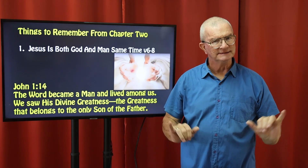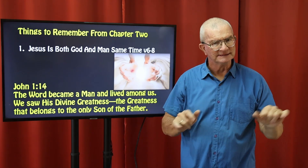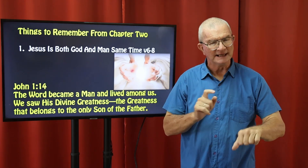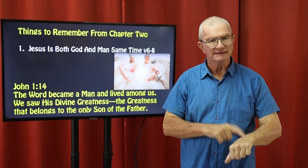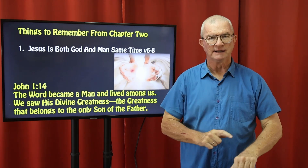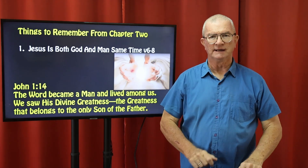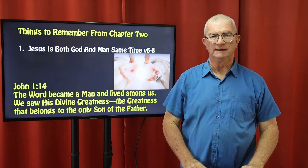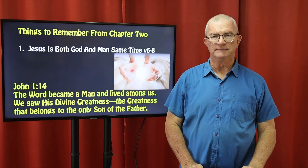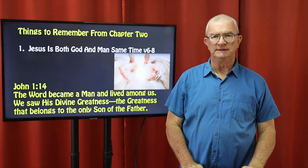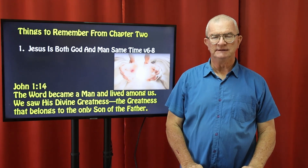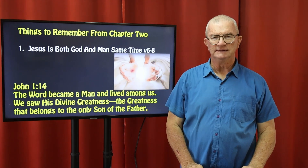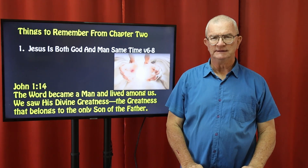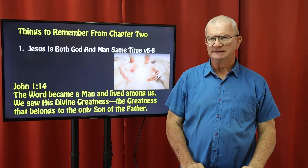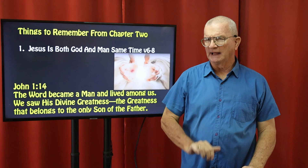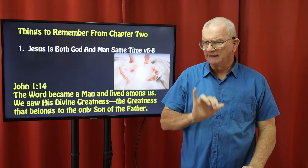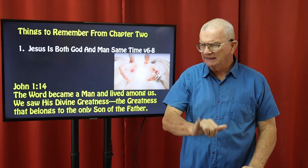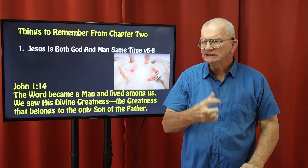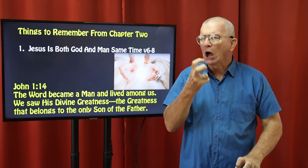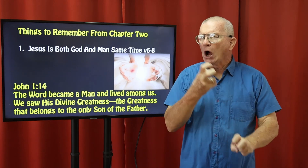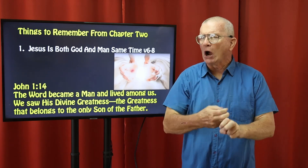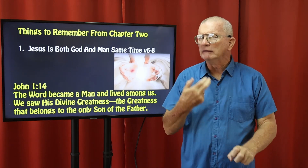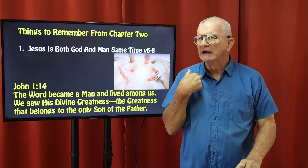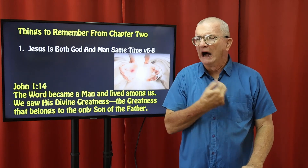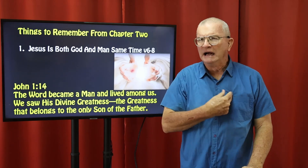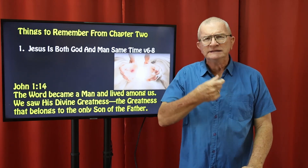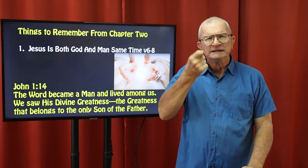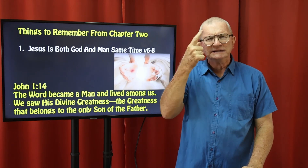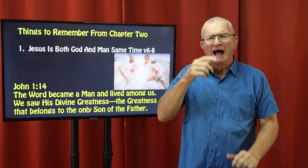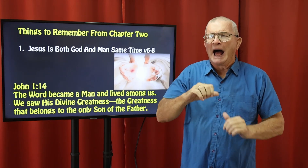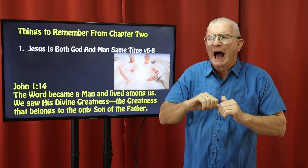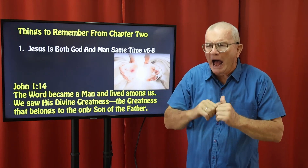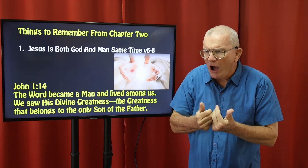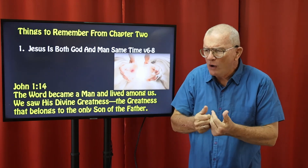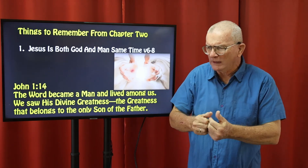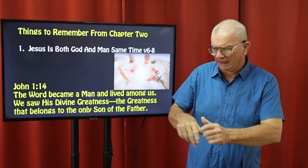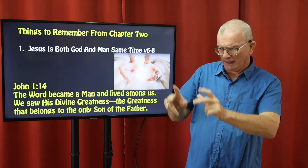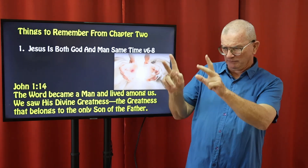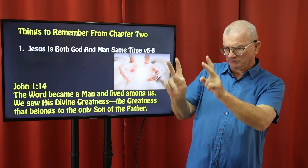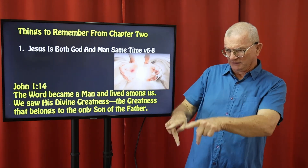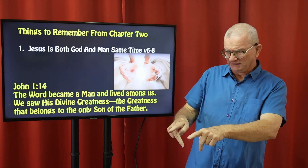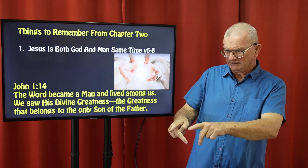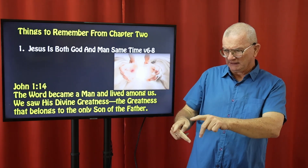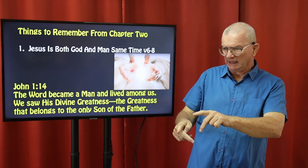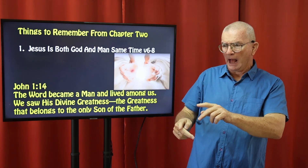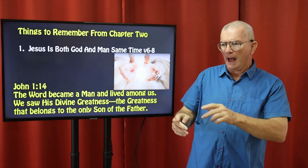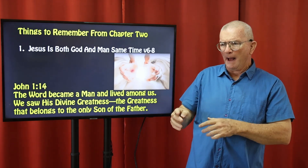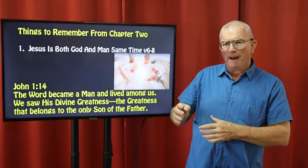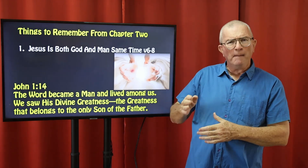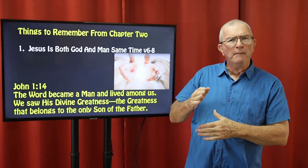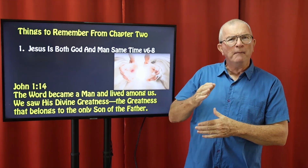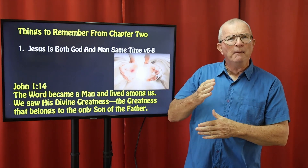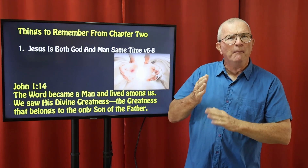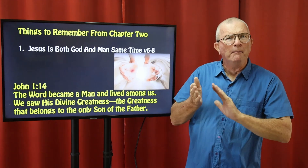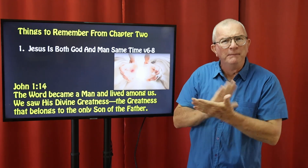at the same time. That's hard for us to understand. How can a person